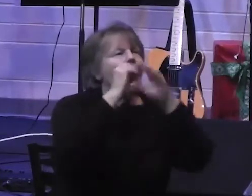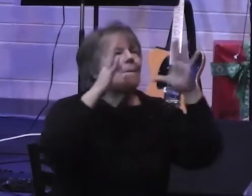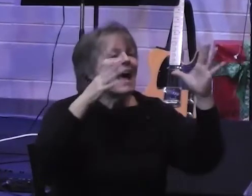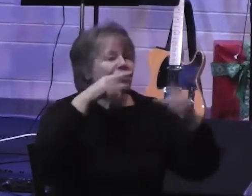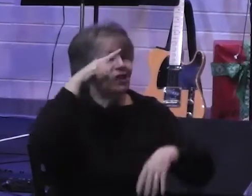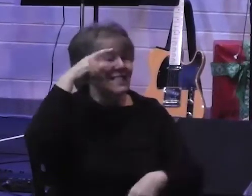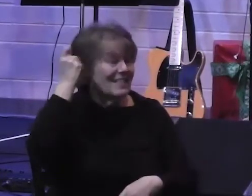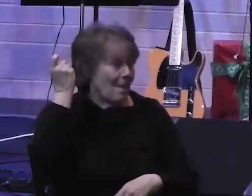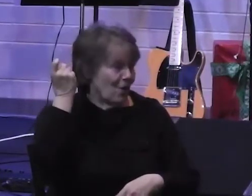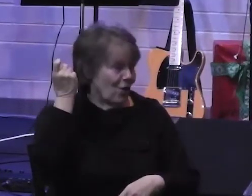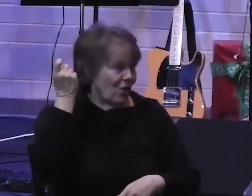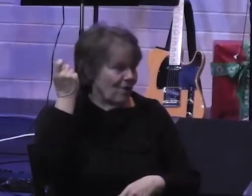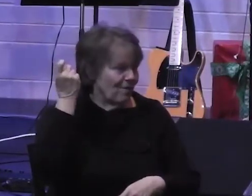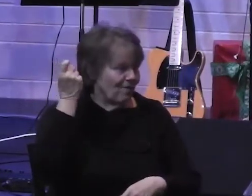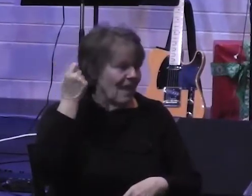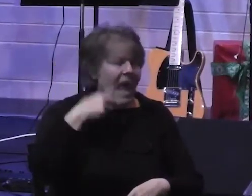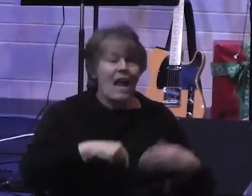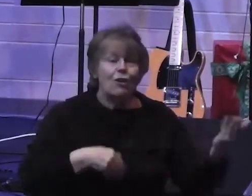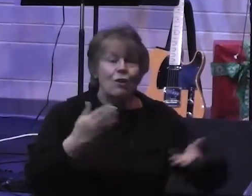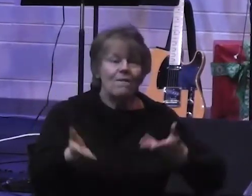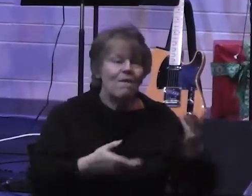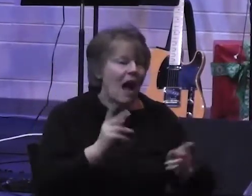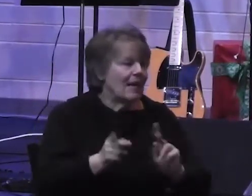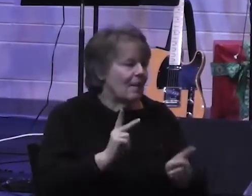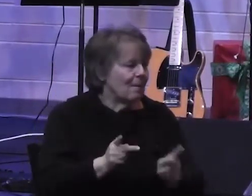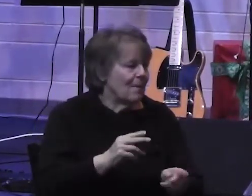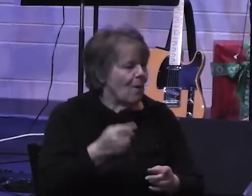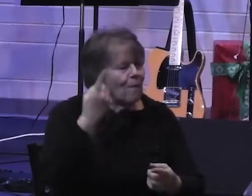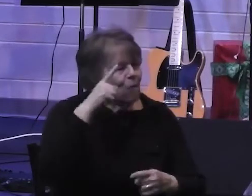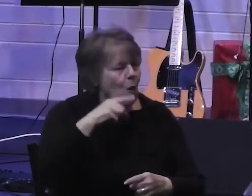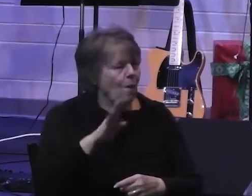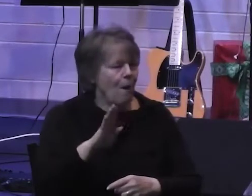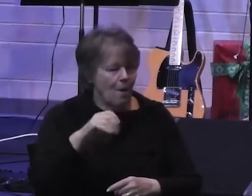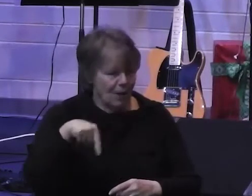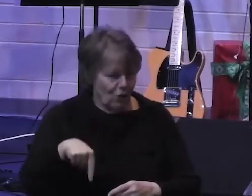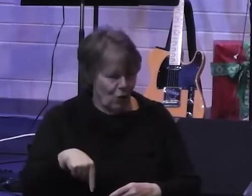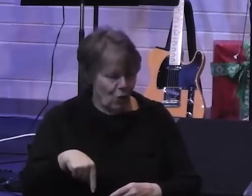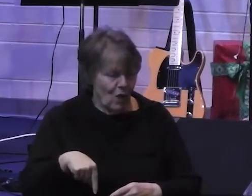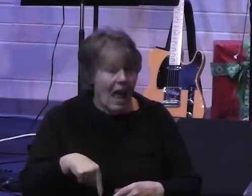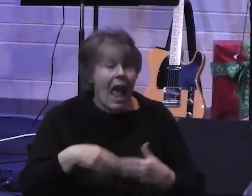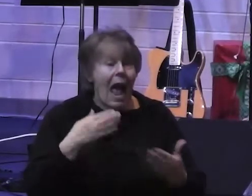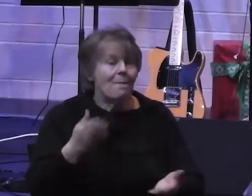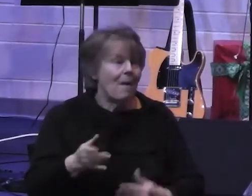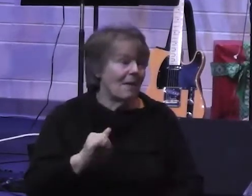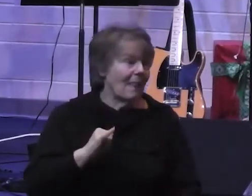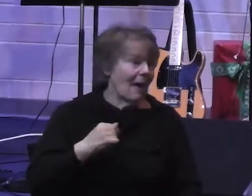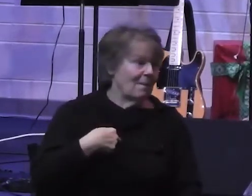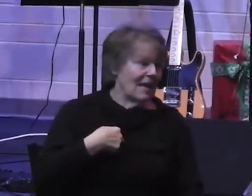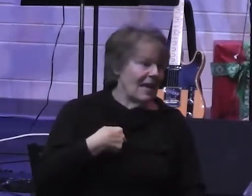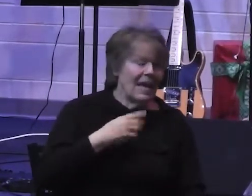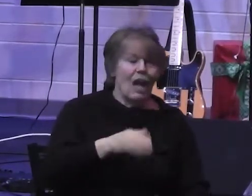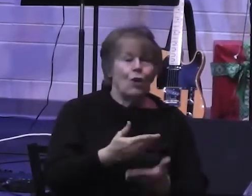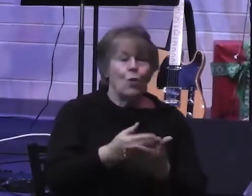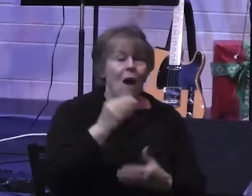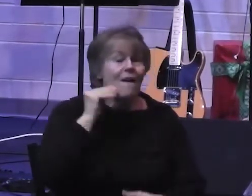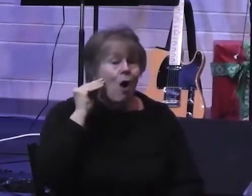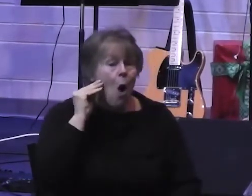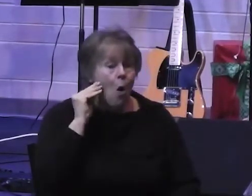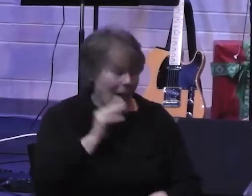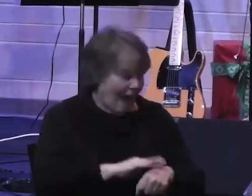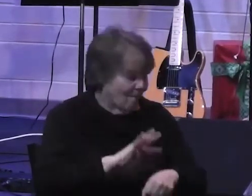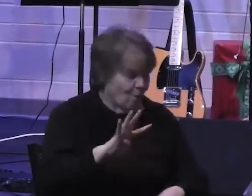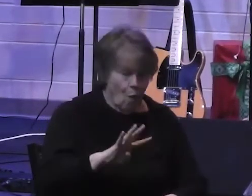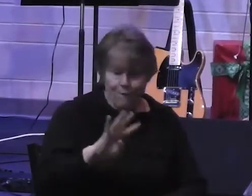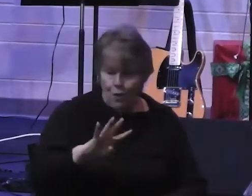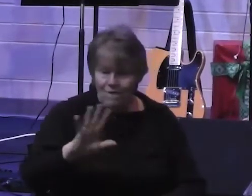summer, and you're going to have some people over for a barbecue. And maybe you're like me, and you get home at 4:45,